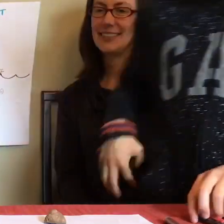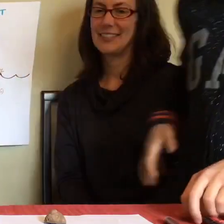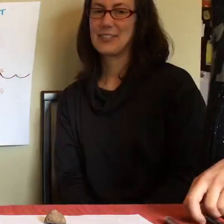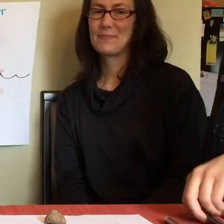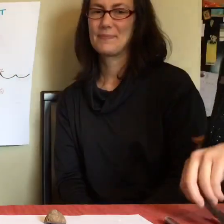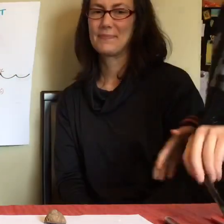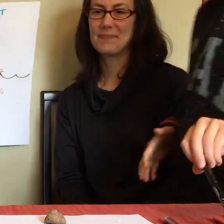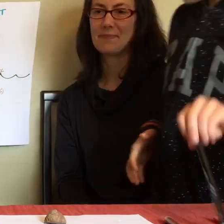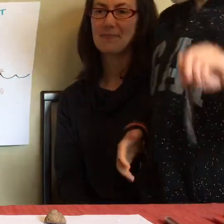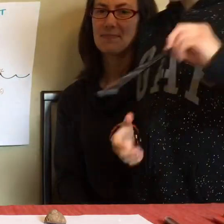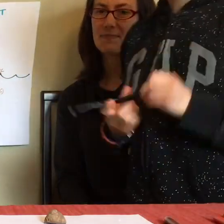Okay.